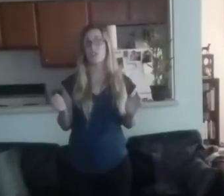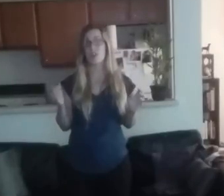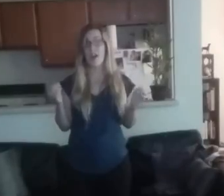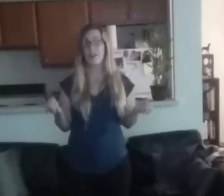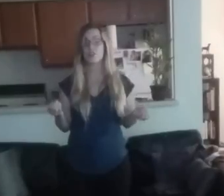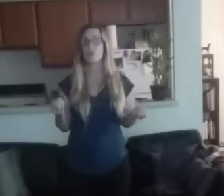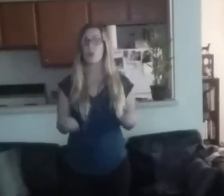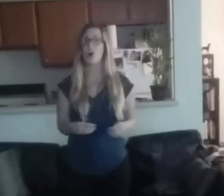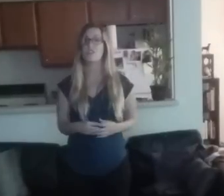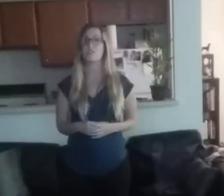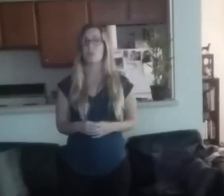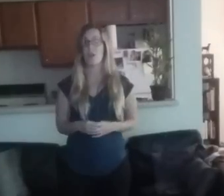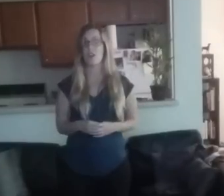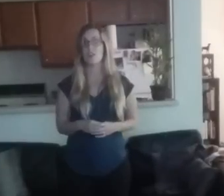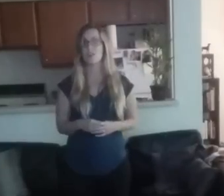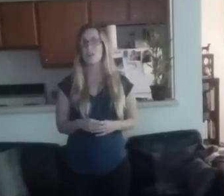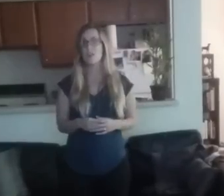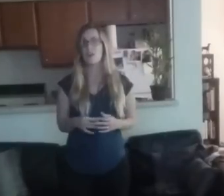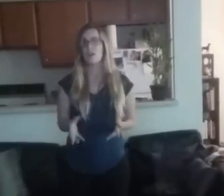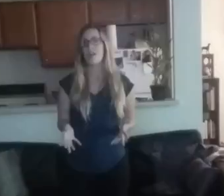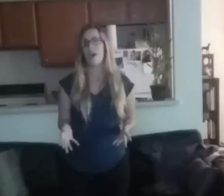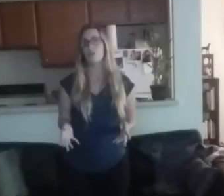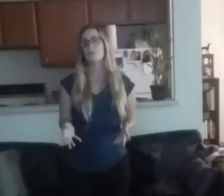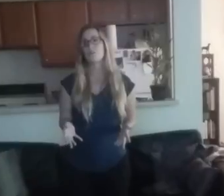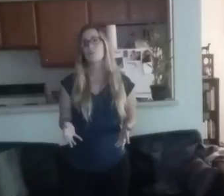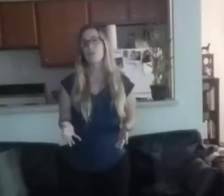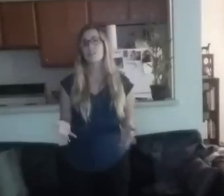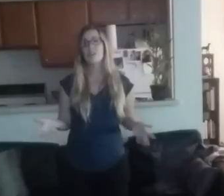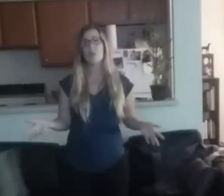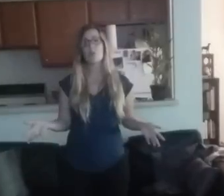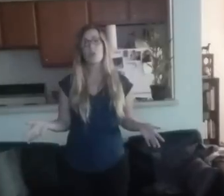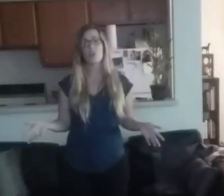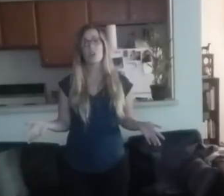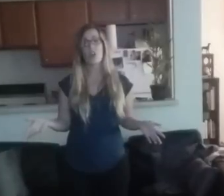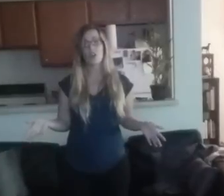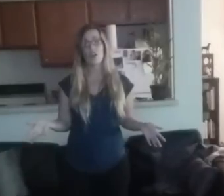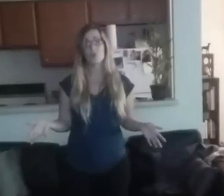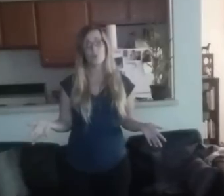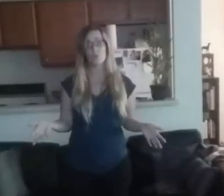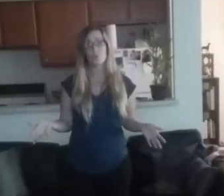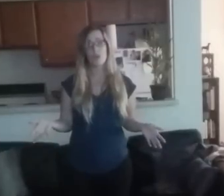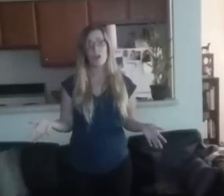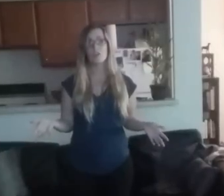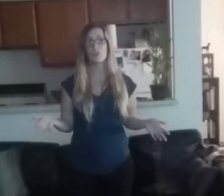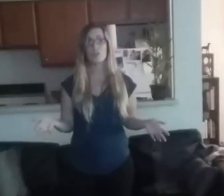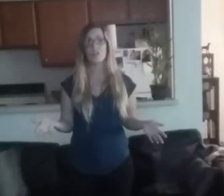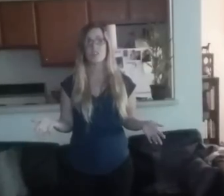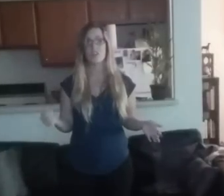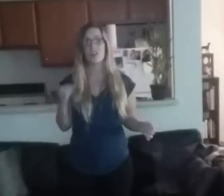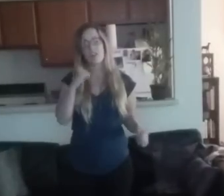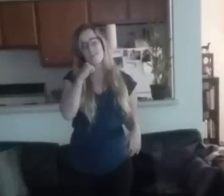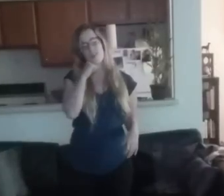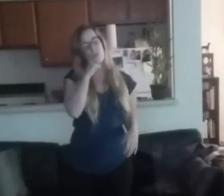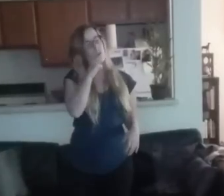the actual cause of your pain. Now, next time you are in a room and you hear a sudden